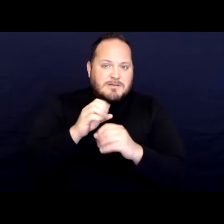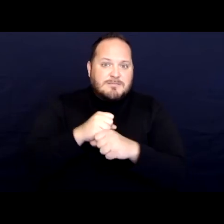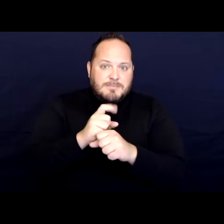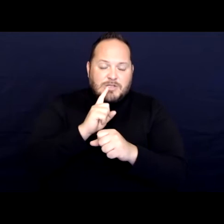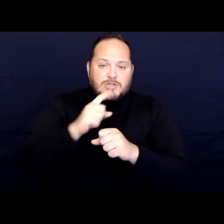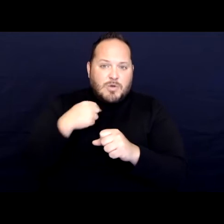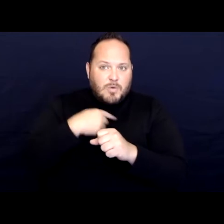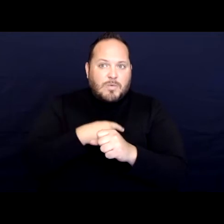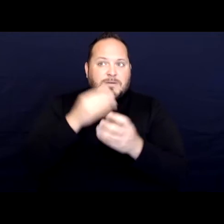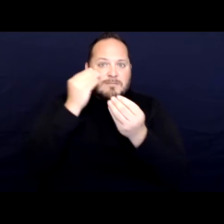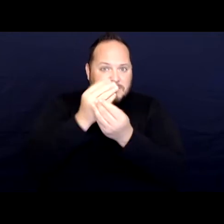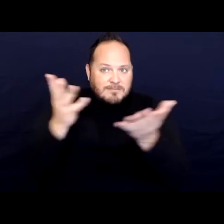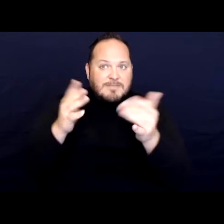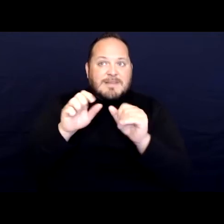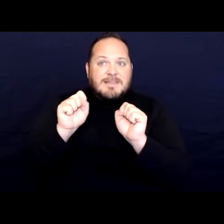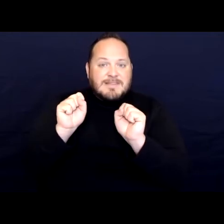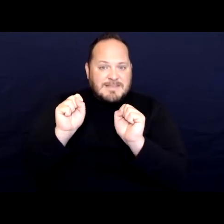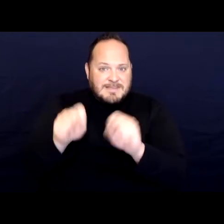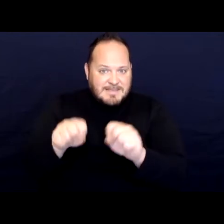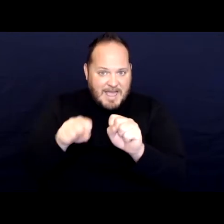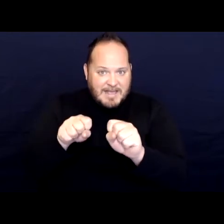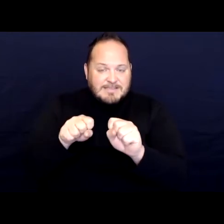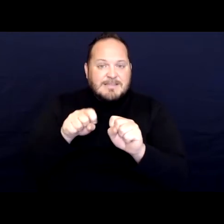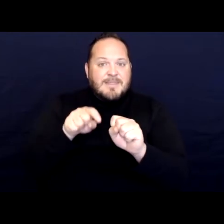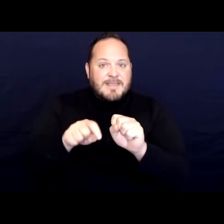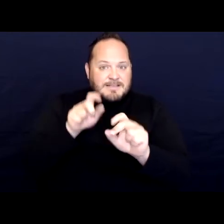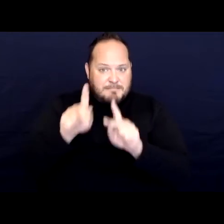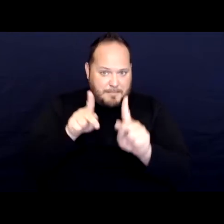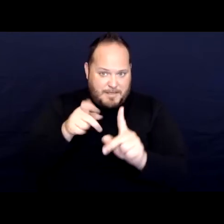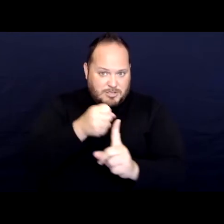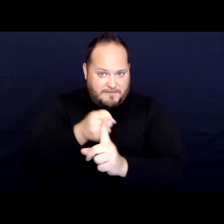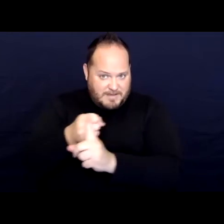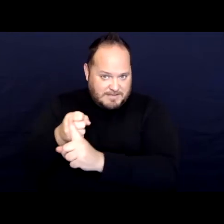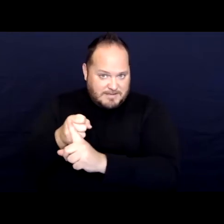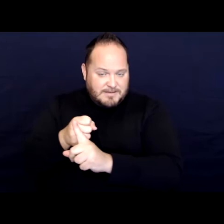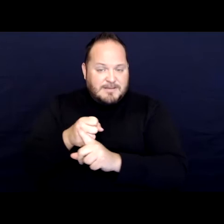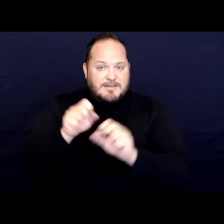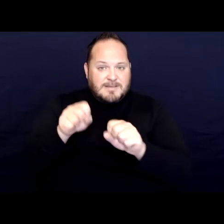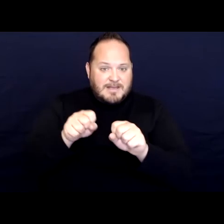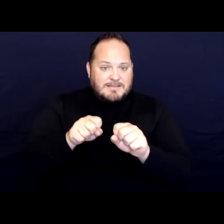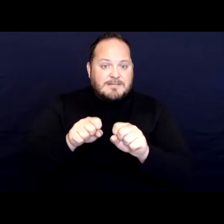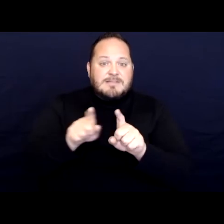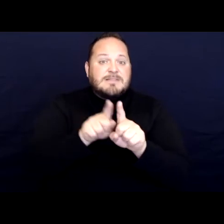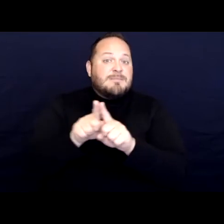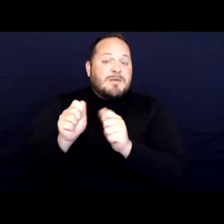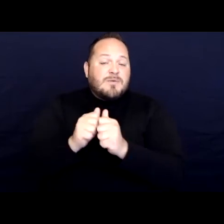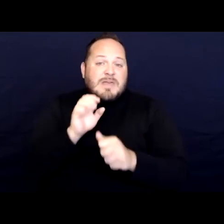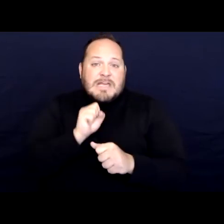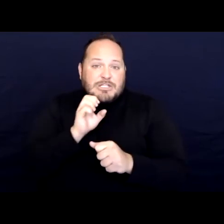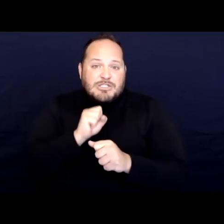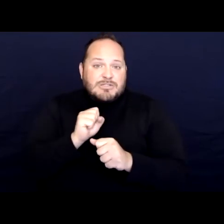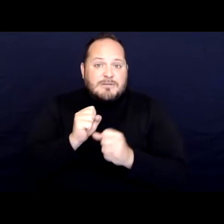yes, these are populations we're seeing, but and the same thing with, age populations. A lot of